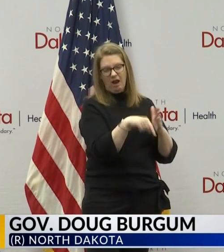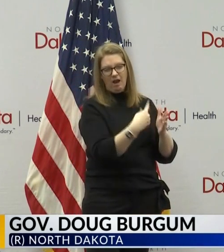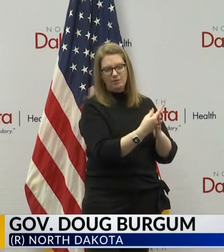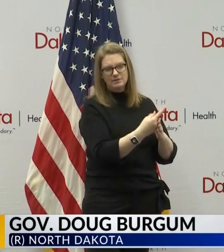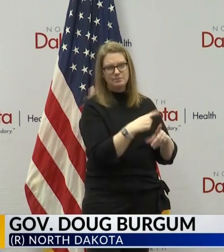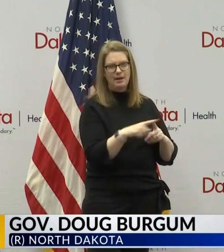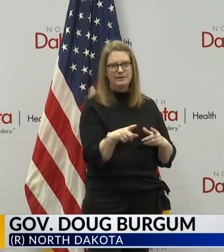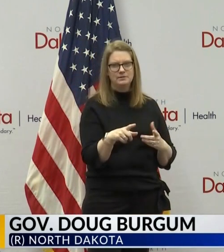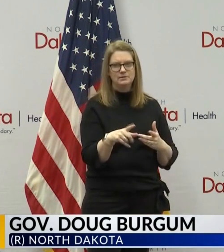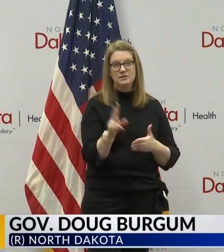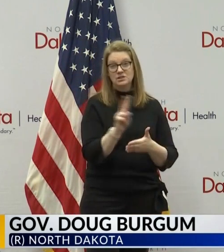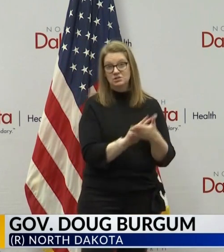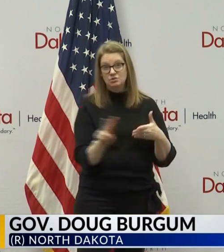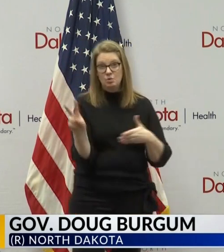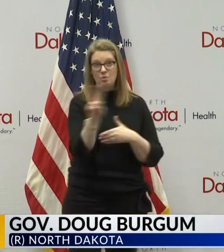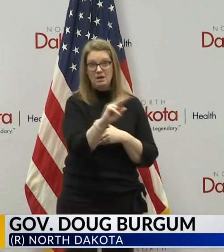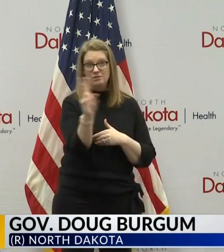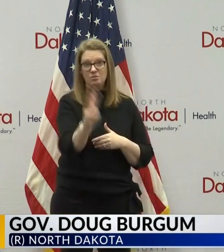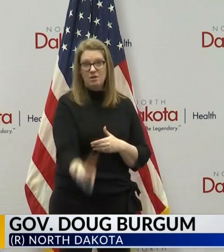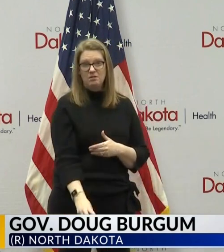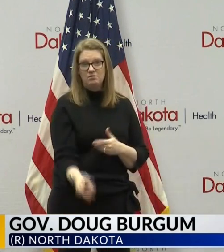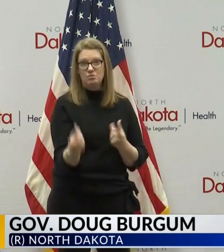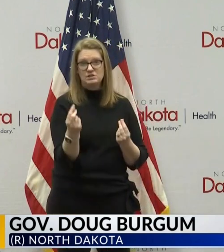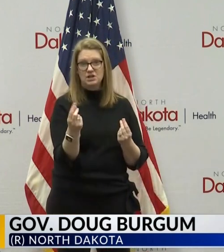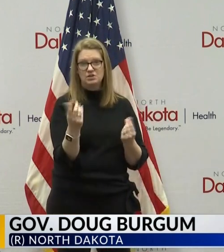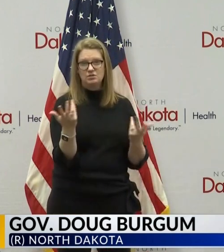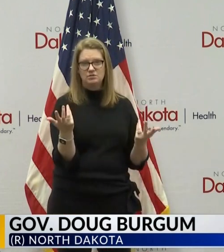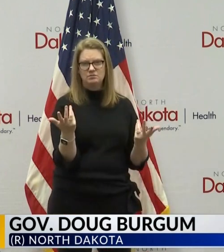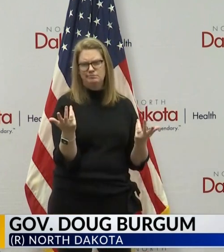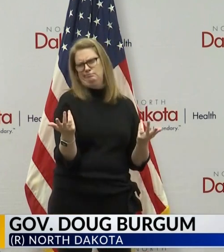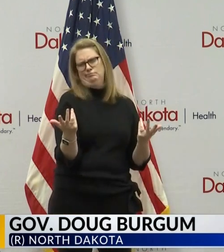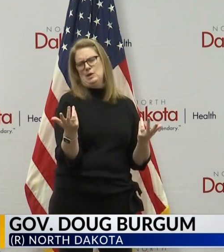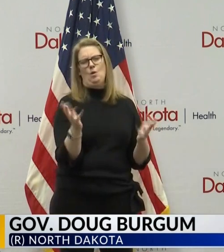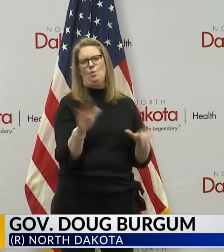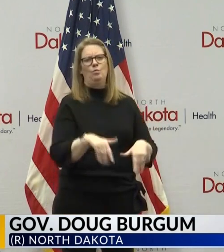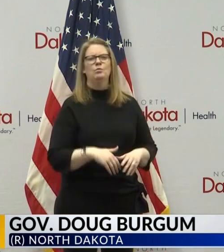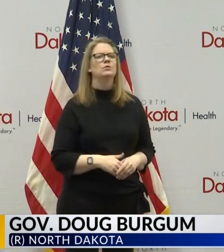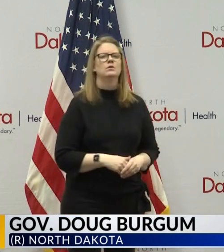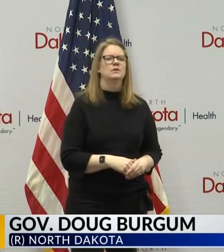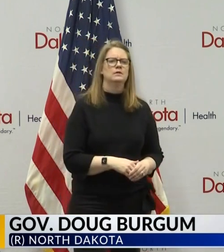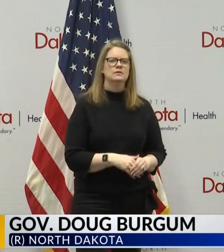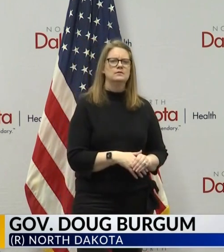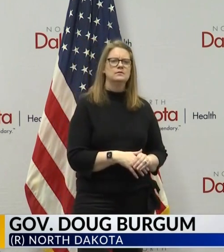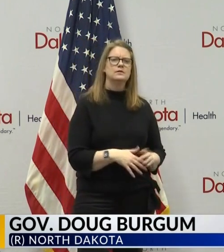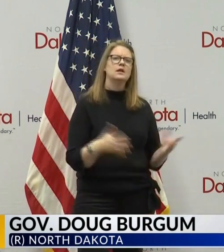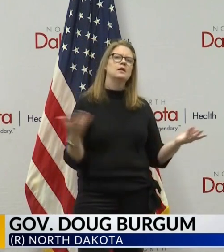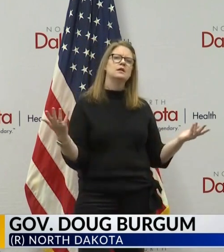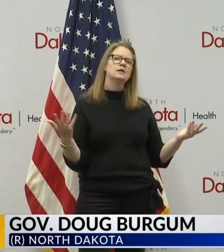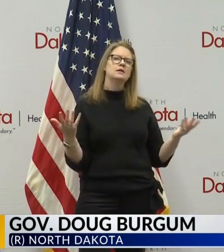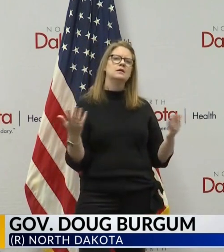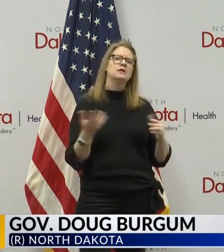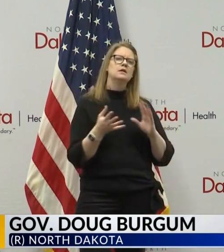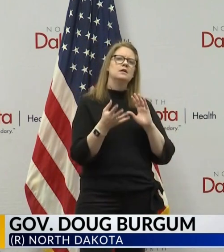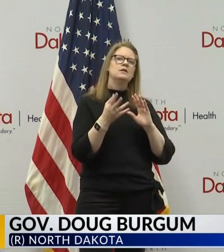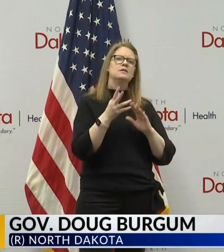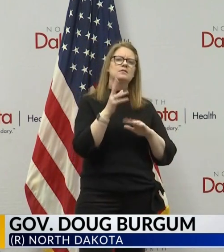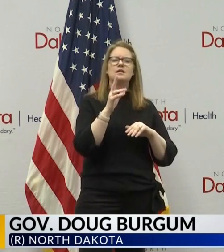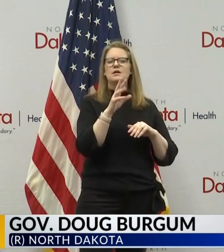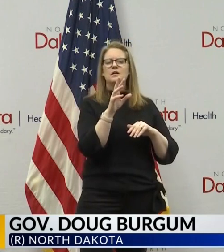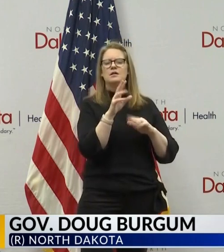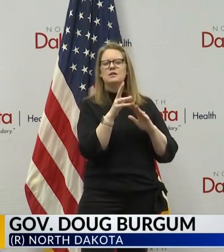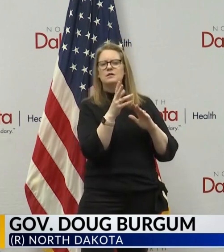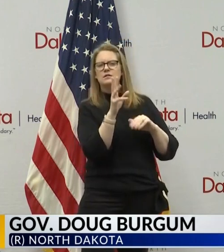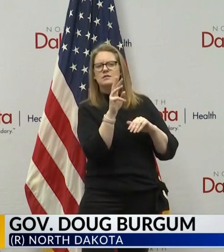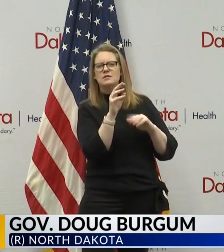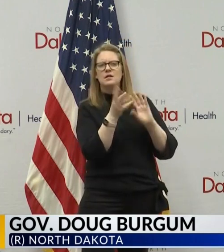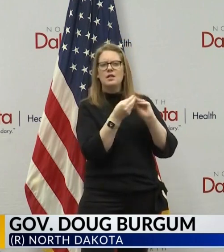tell me what the weather's going to be 2 weeks from now. It's like insisting to see, what is the model the weather forecaster is using to